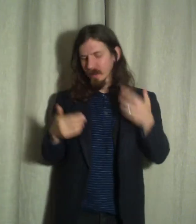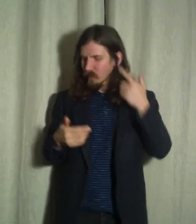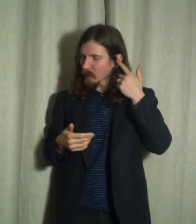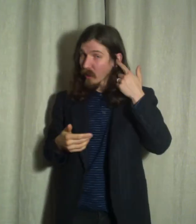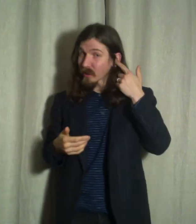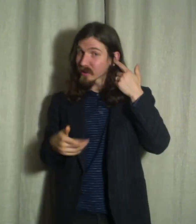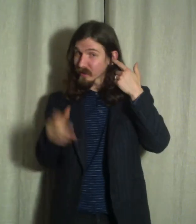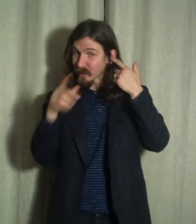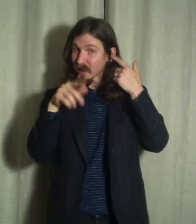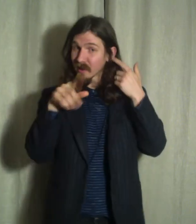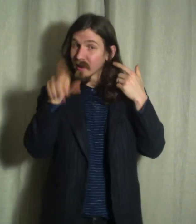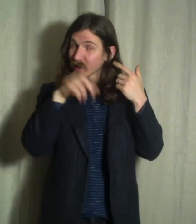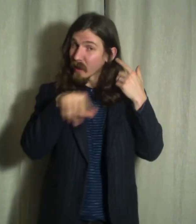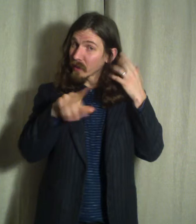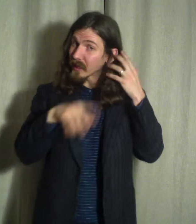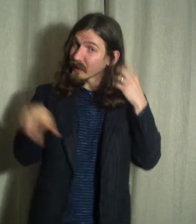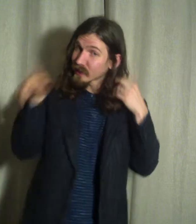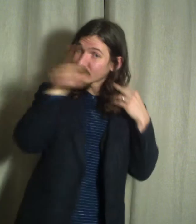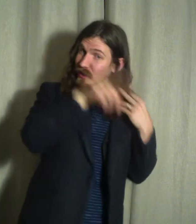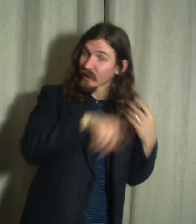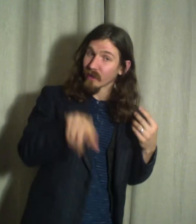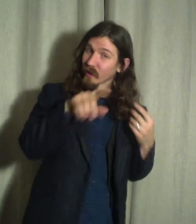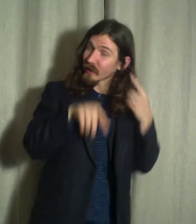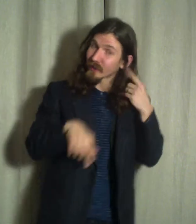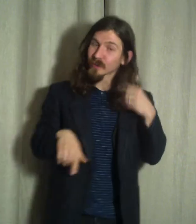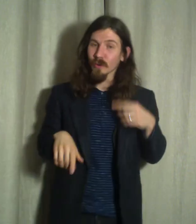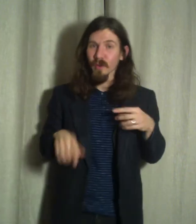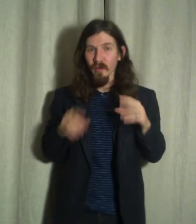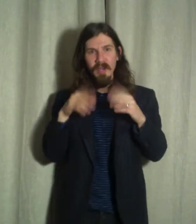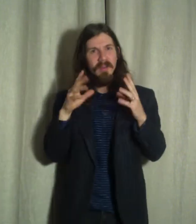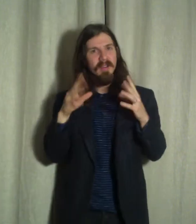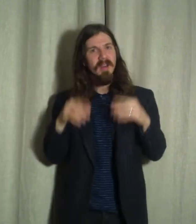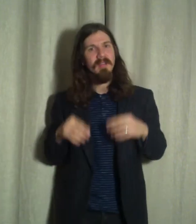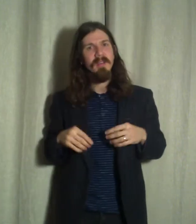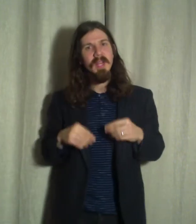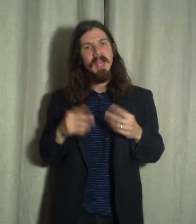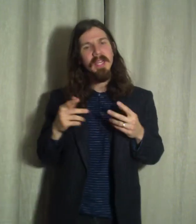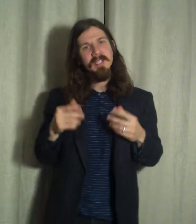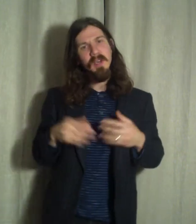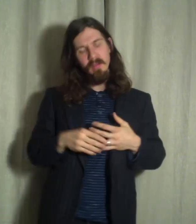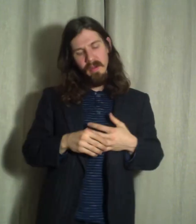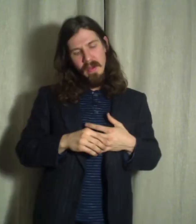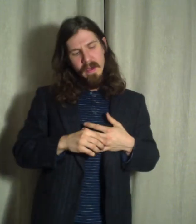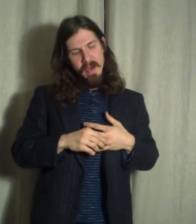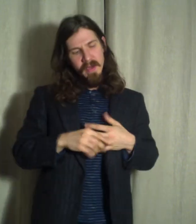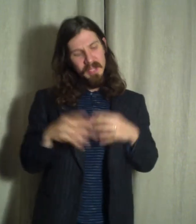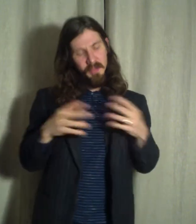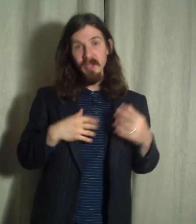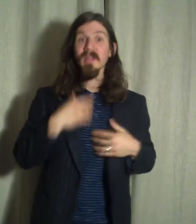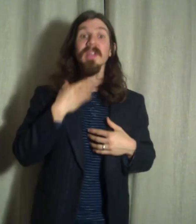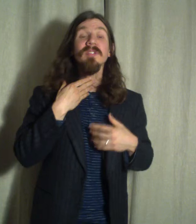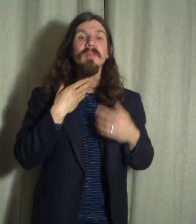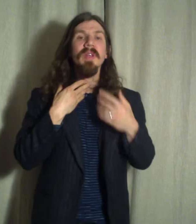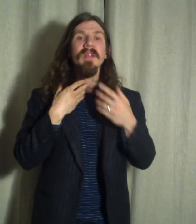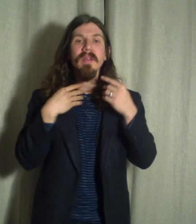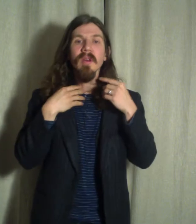what parts of the doubling the swirl of our ear it kind of lights up. And that's built into the instrument. You know,